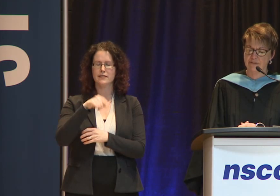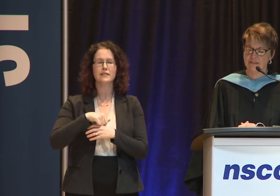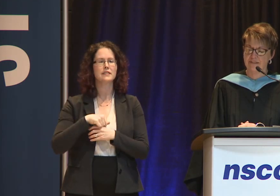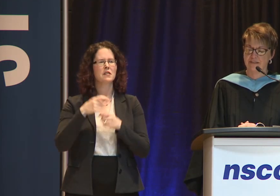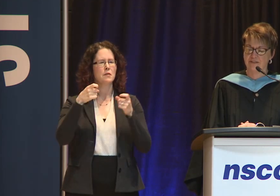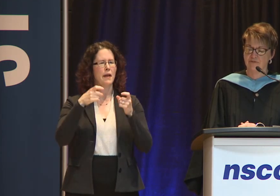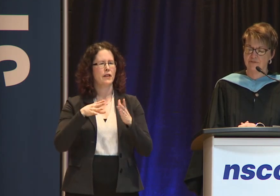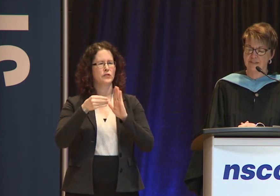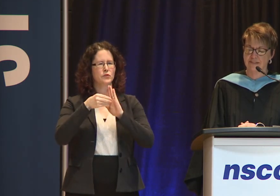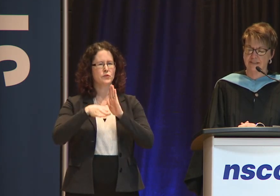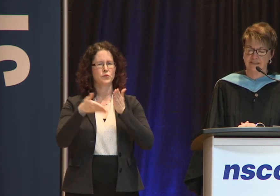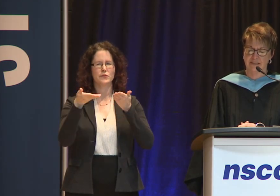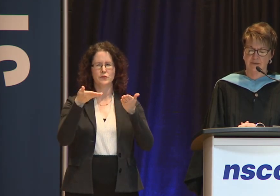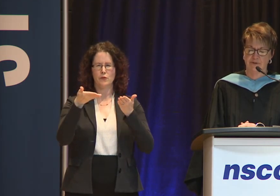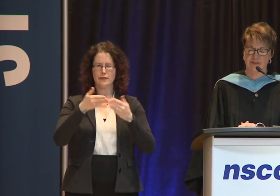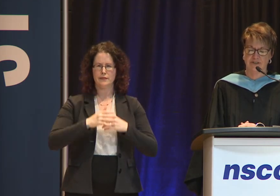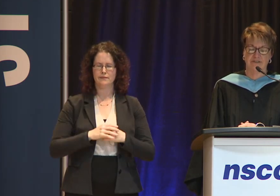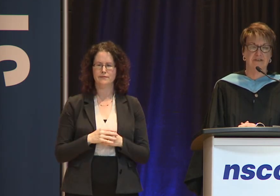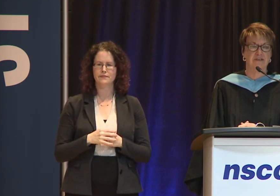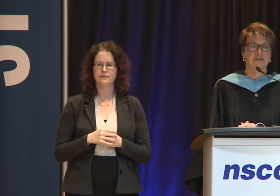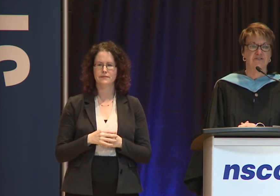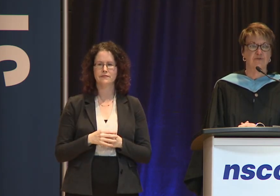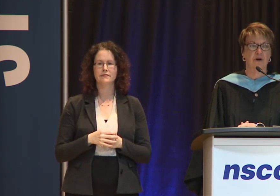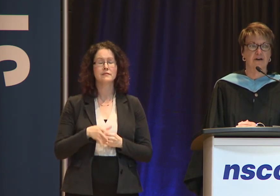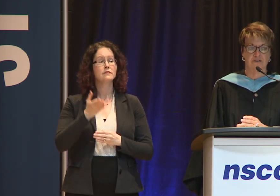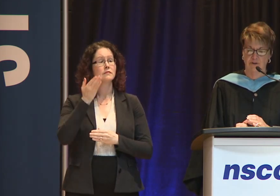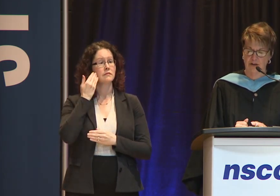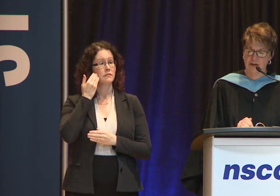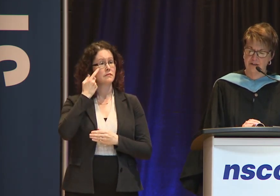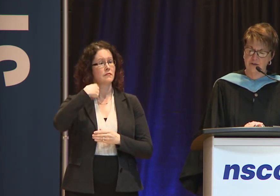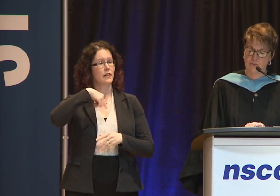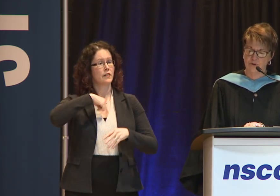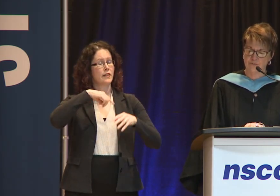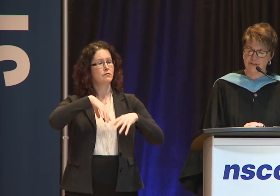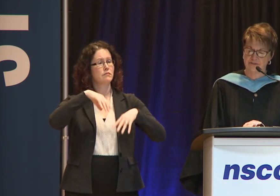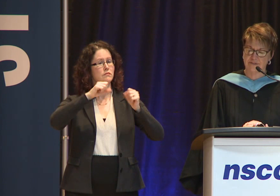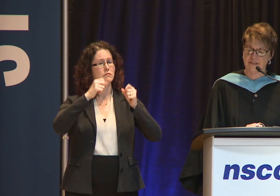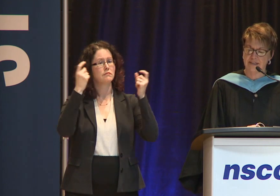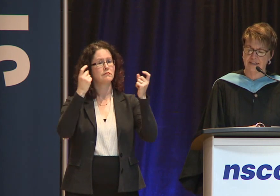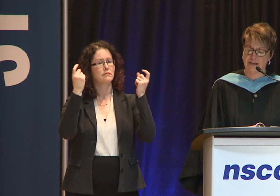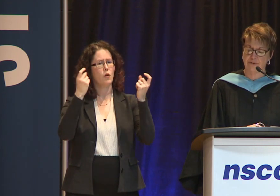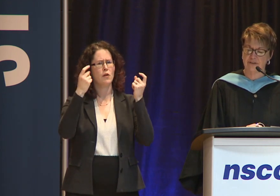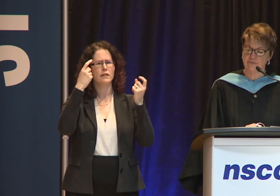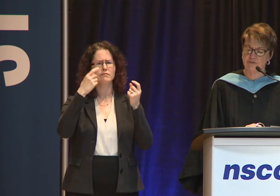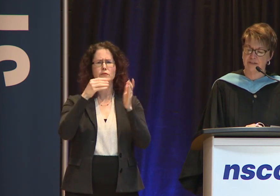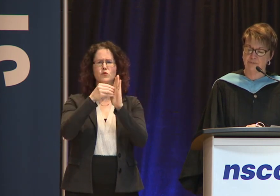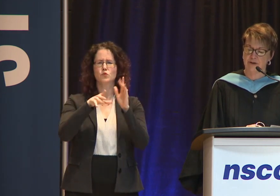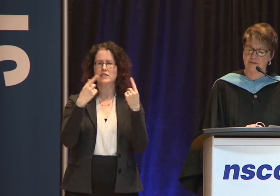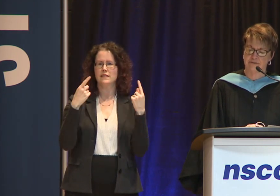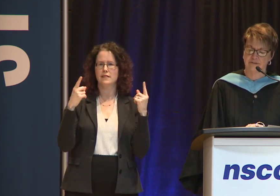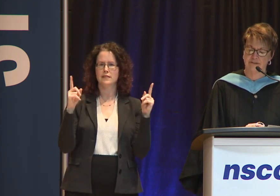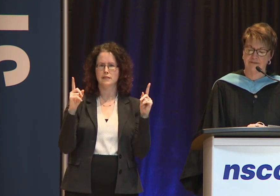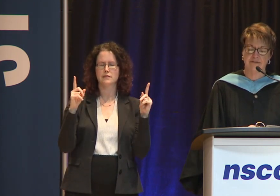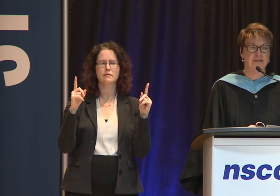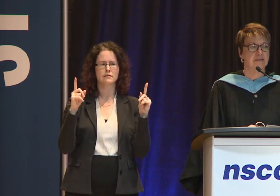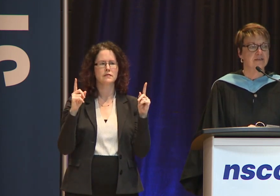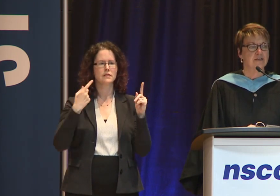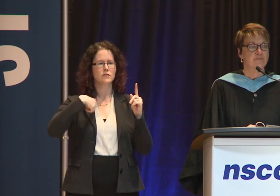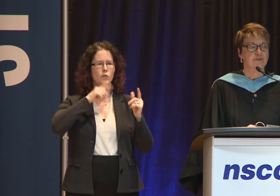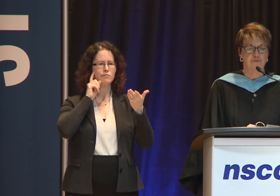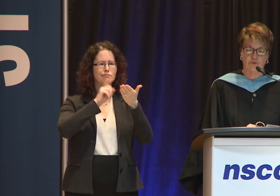we hosted a student success celebration to honor all award winners and our community